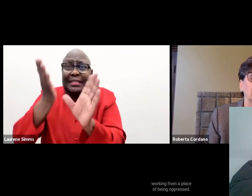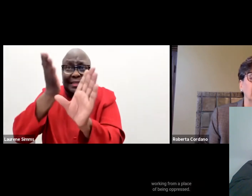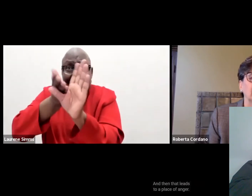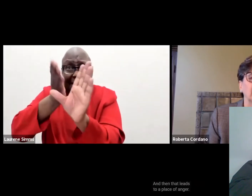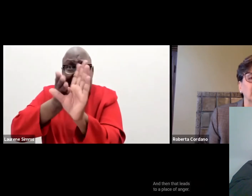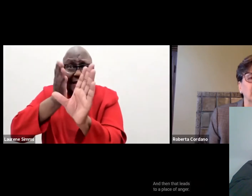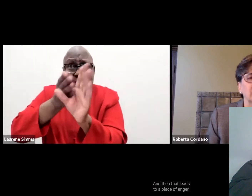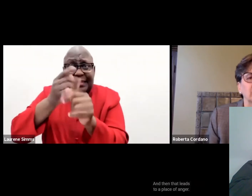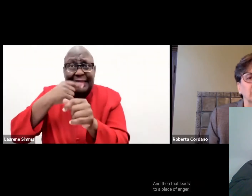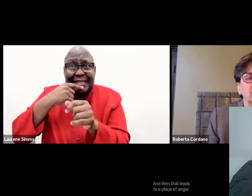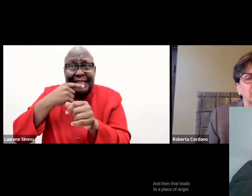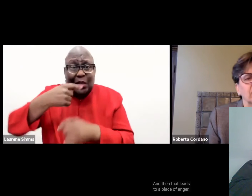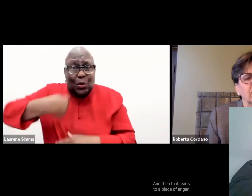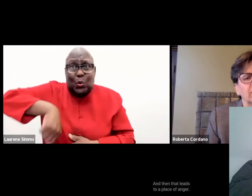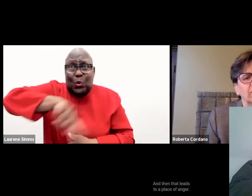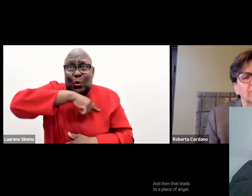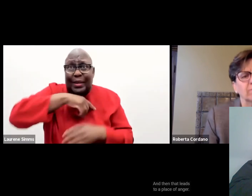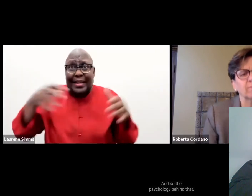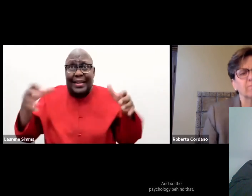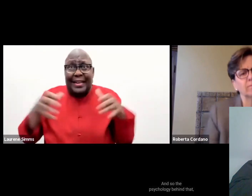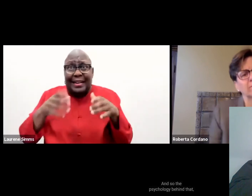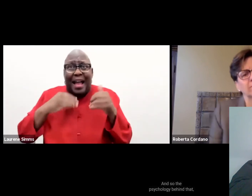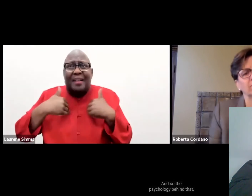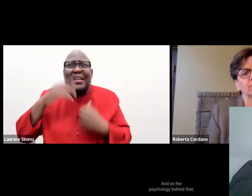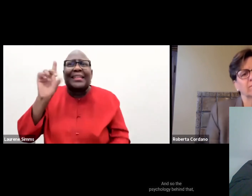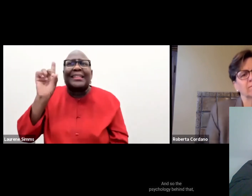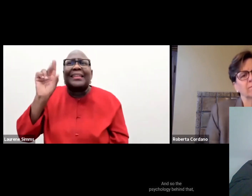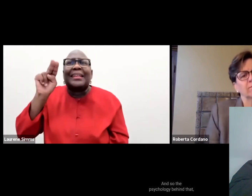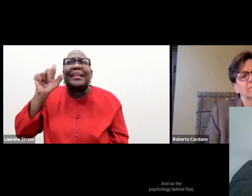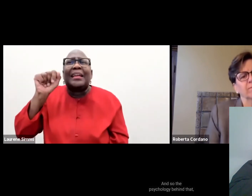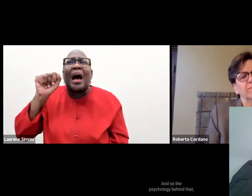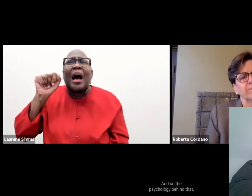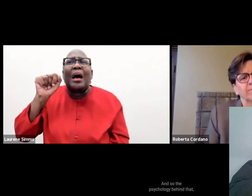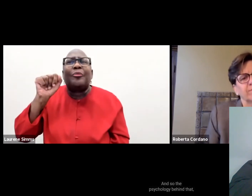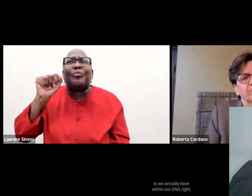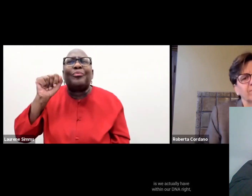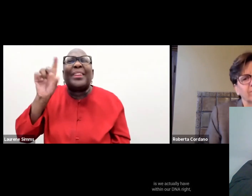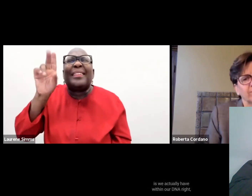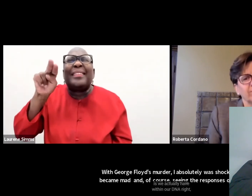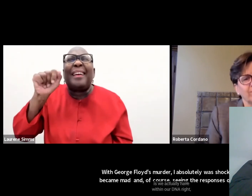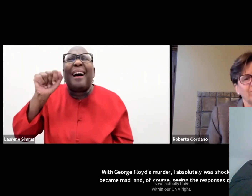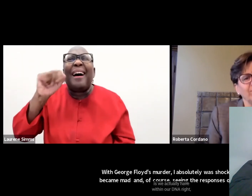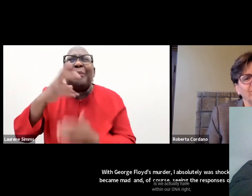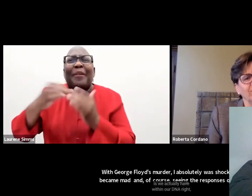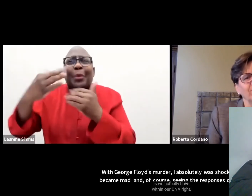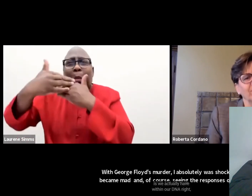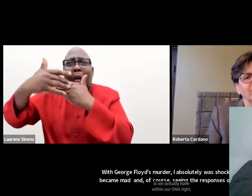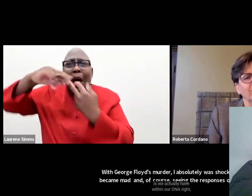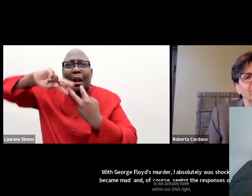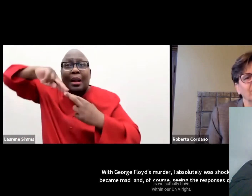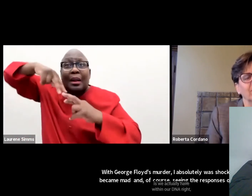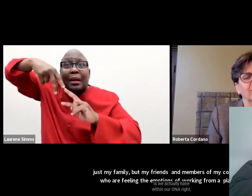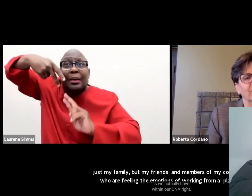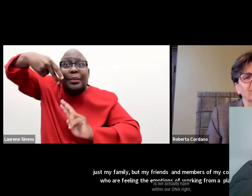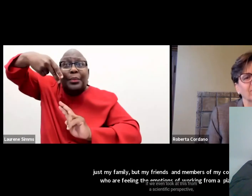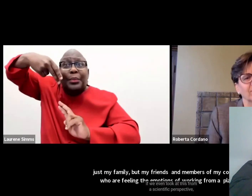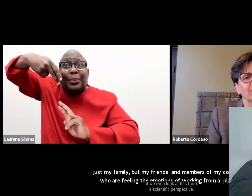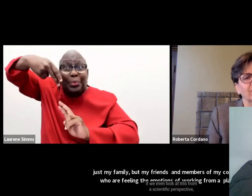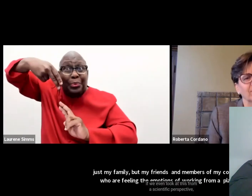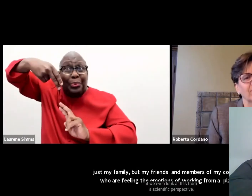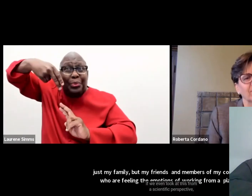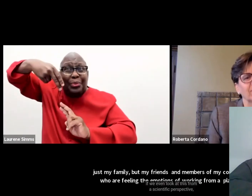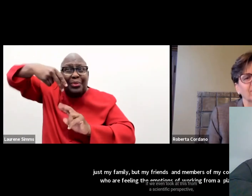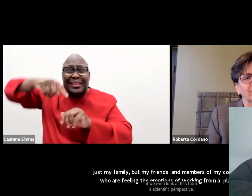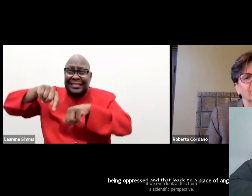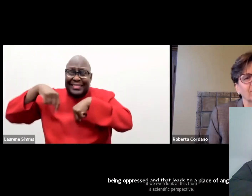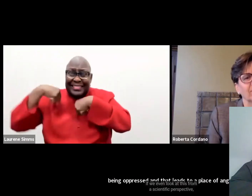Working from a place of being oppressed into very angry and understanding the psychology of that. We actually